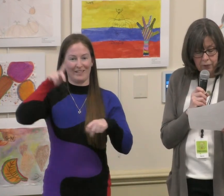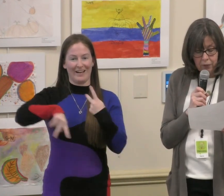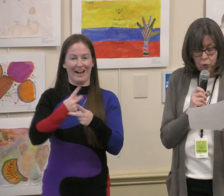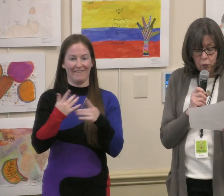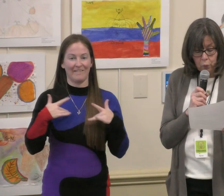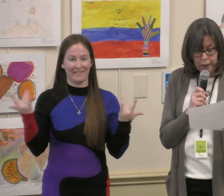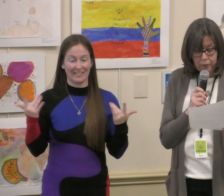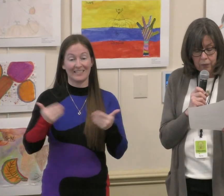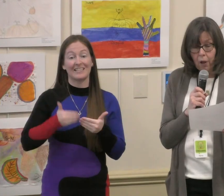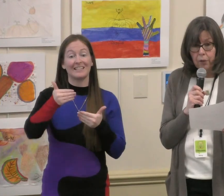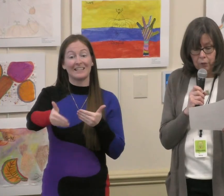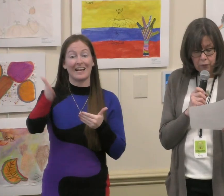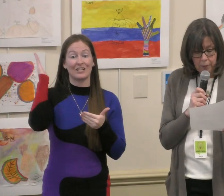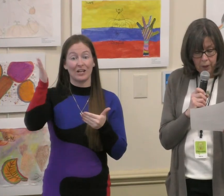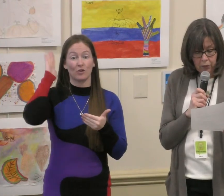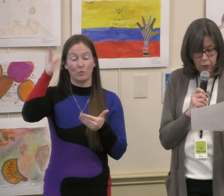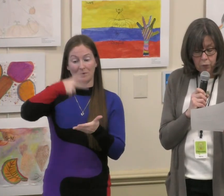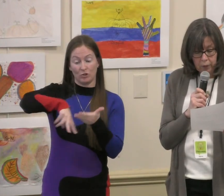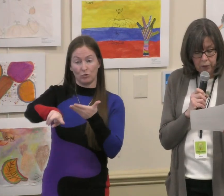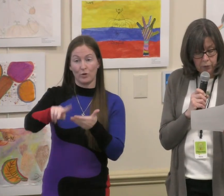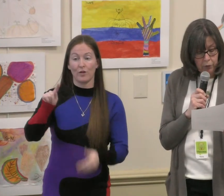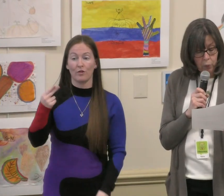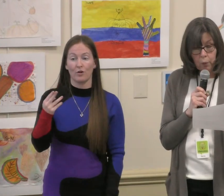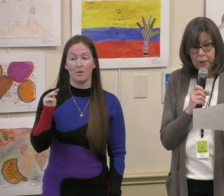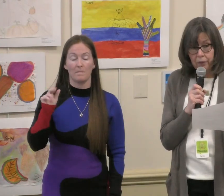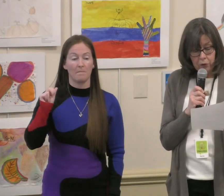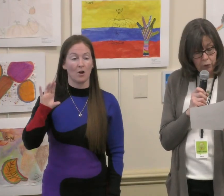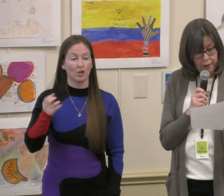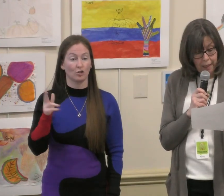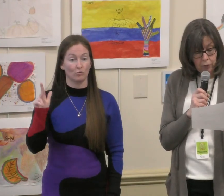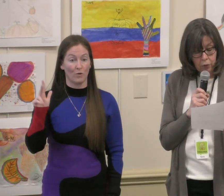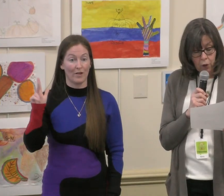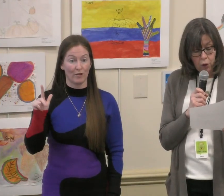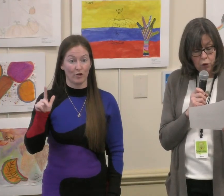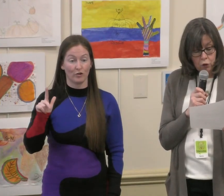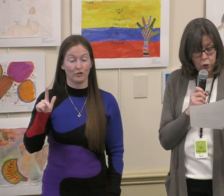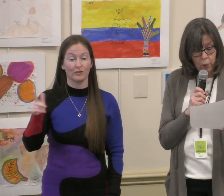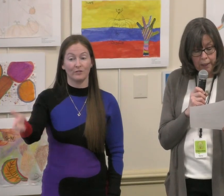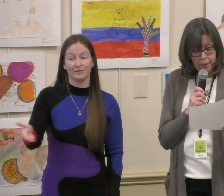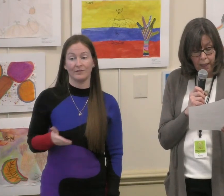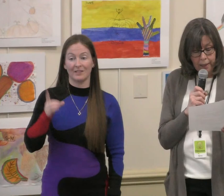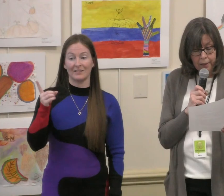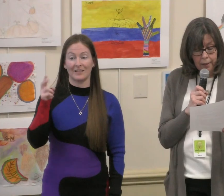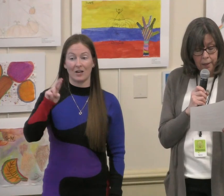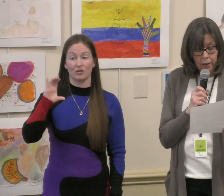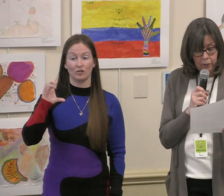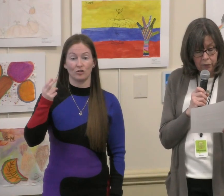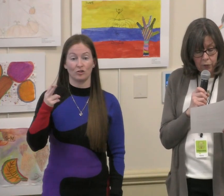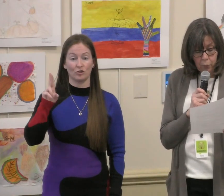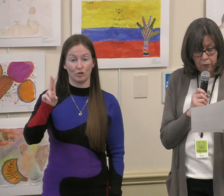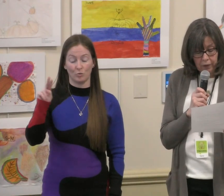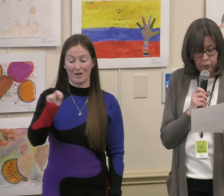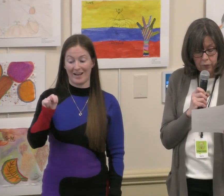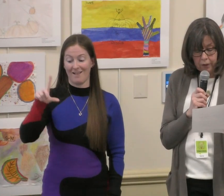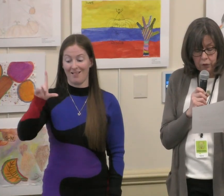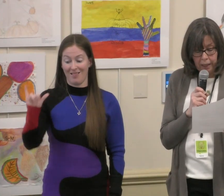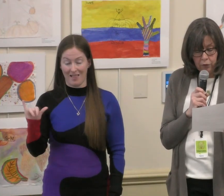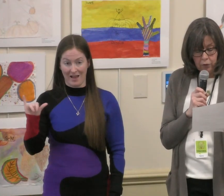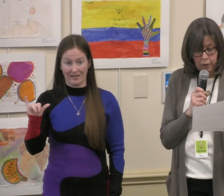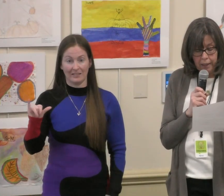in 2 weeks on Thursday, March 23rd. We'll be featuring Dr. Chu N. Lai, Assistant Professor of Education and